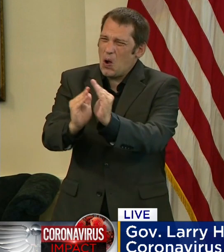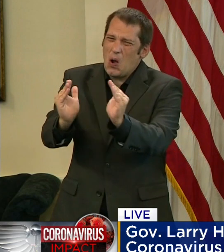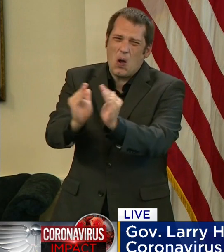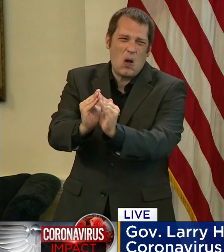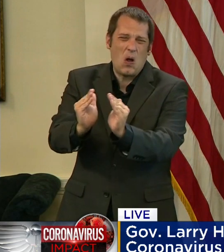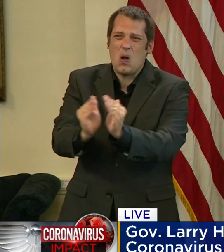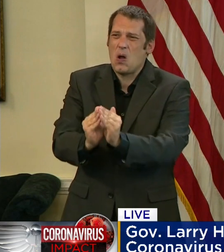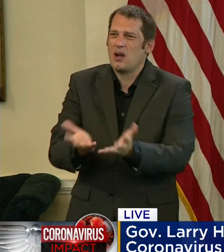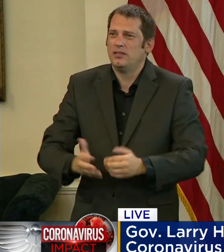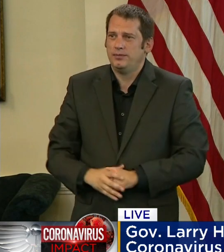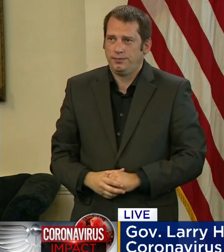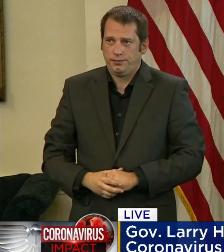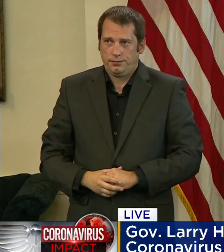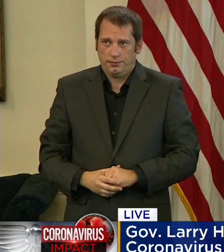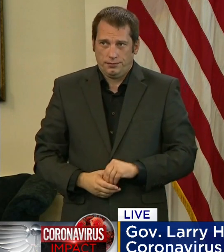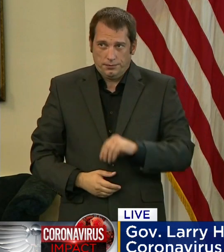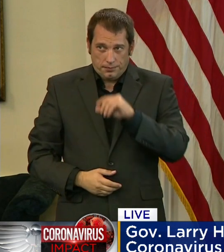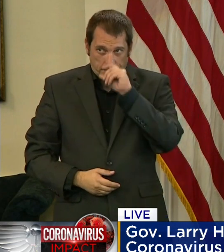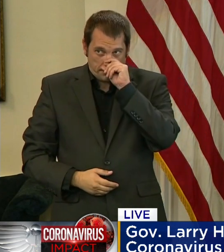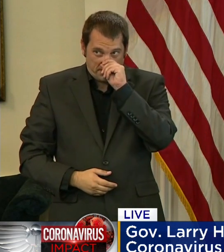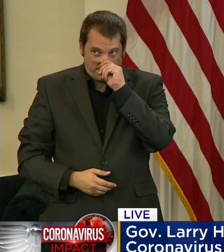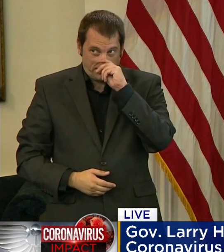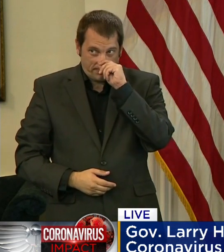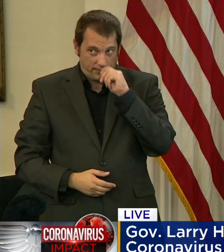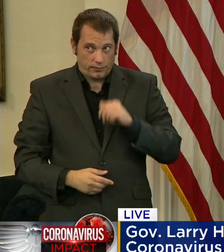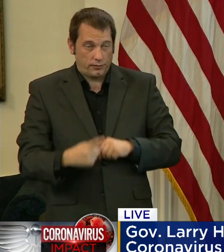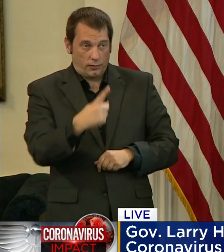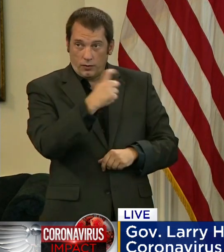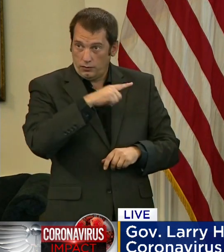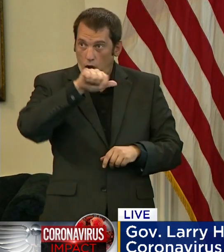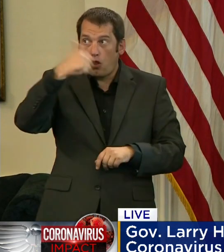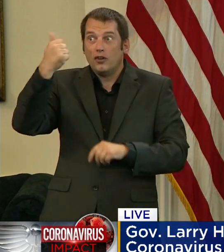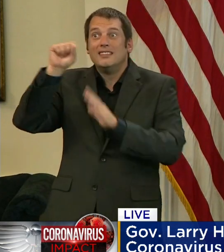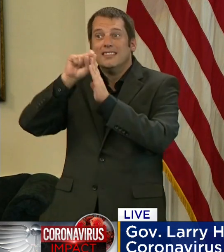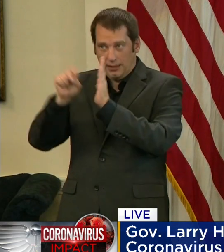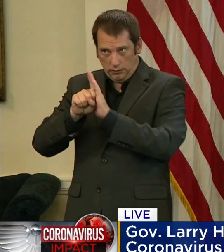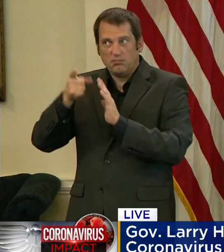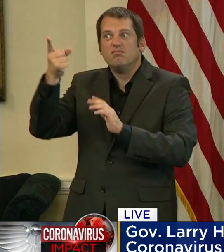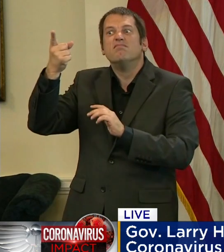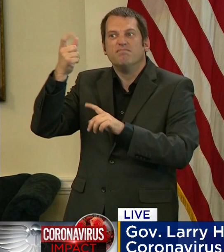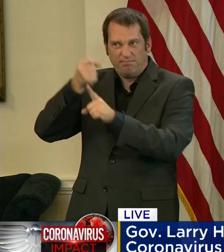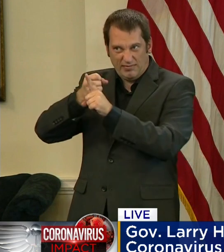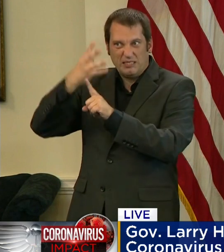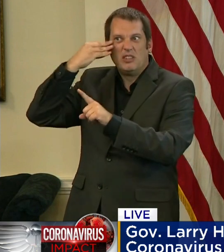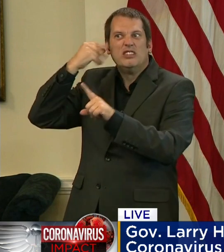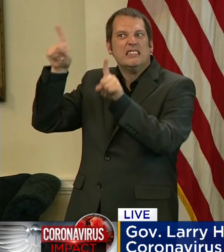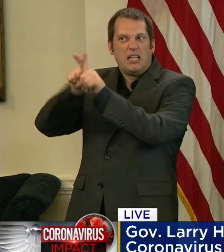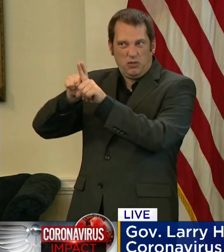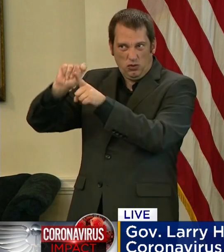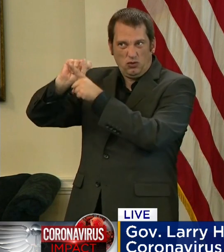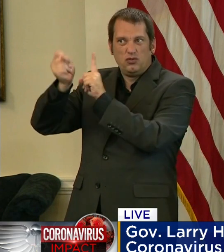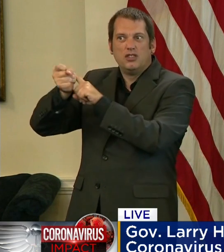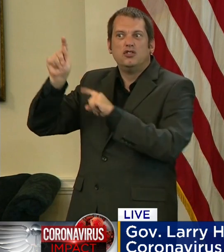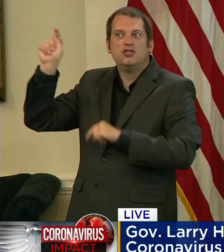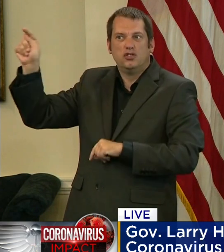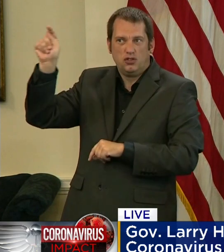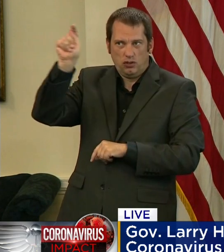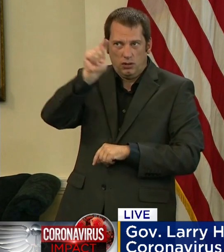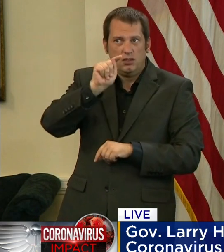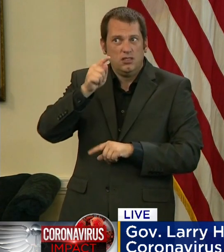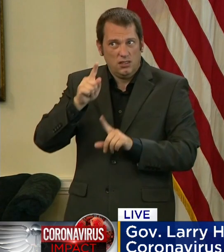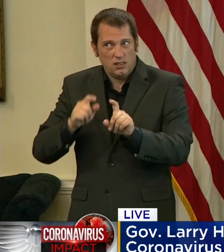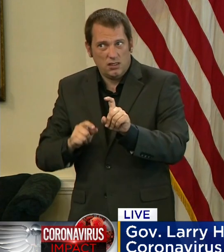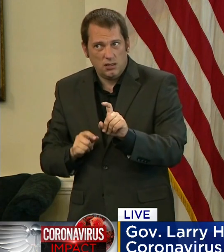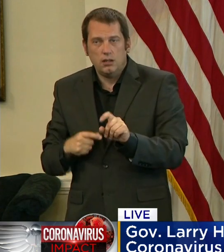other states are involved. Do you know how many, and maybe name some of them? In talking with Special Agent Pickle and U.S.